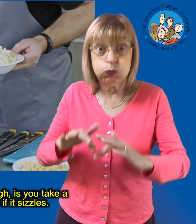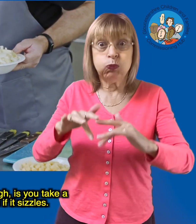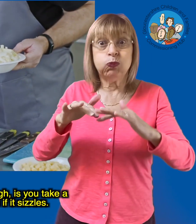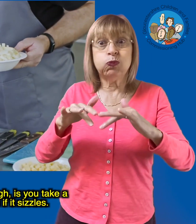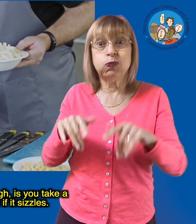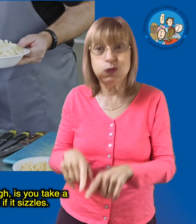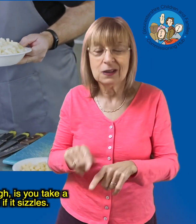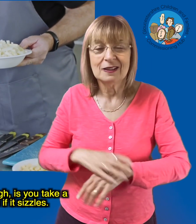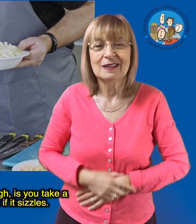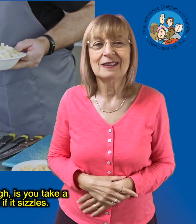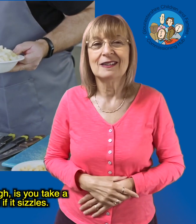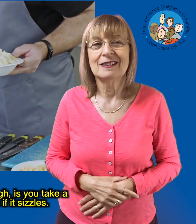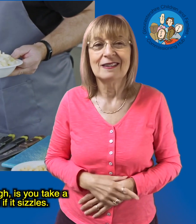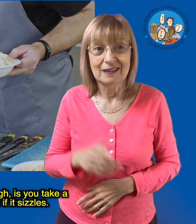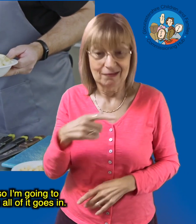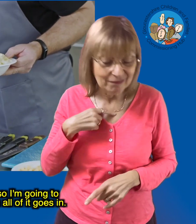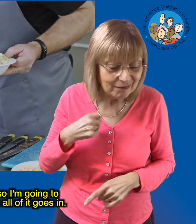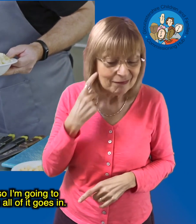in and you see if it sizzles.